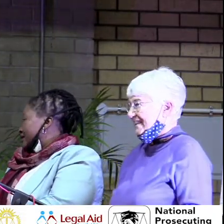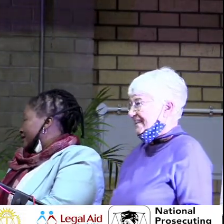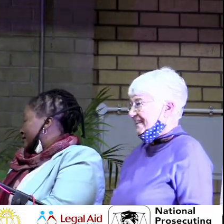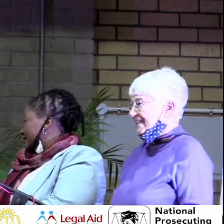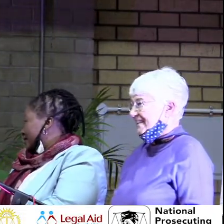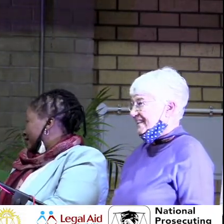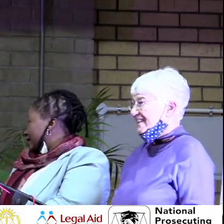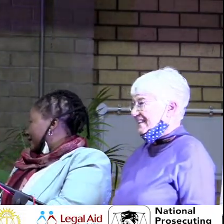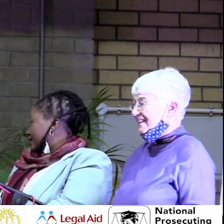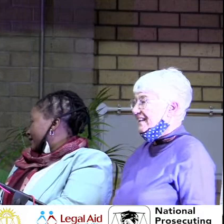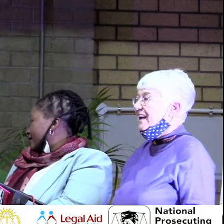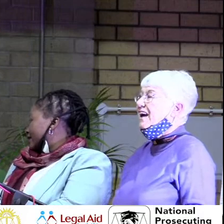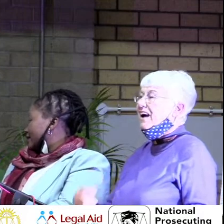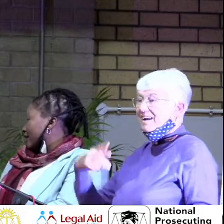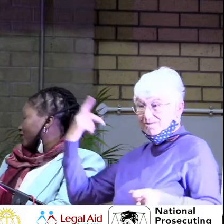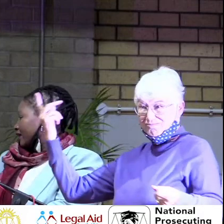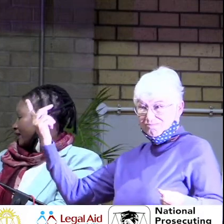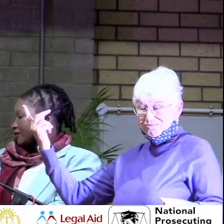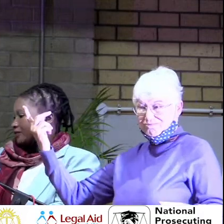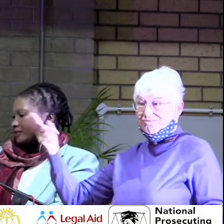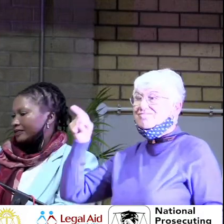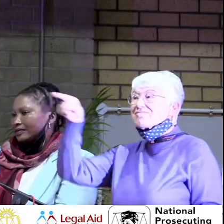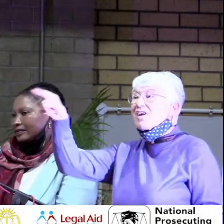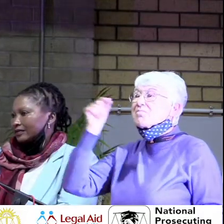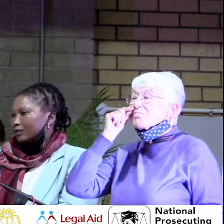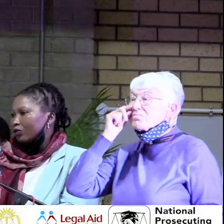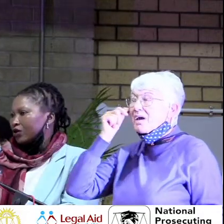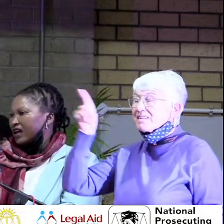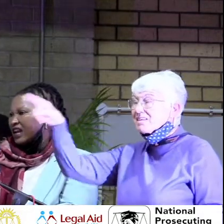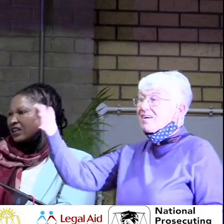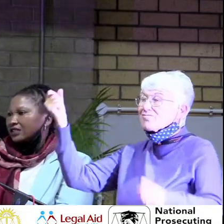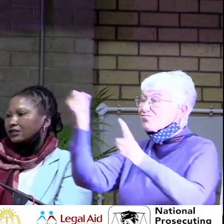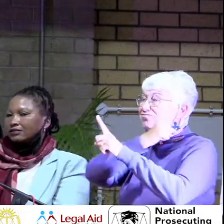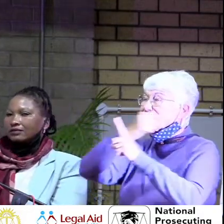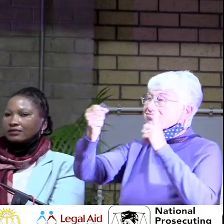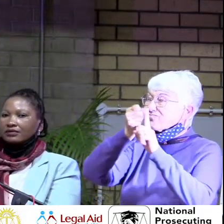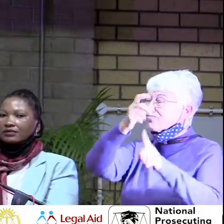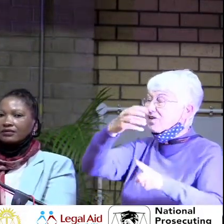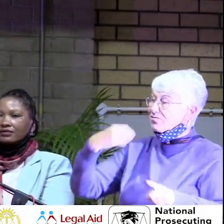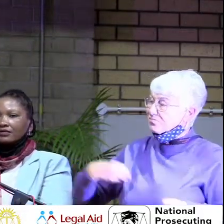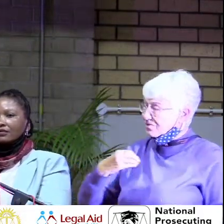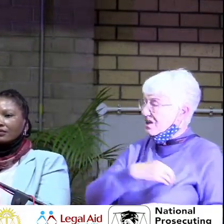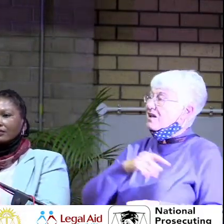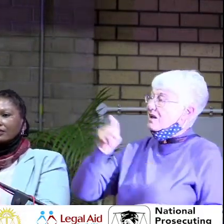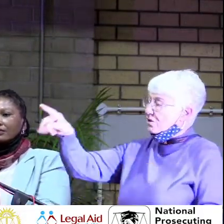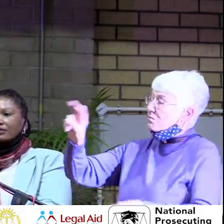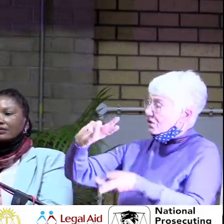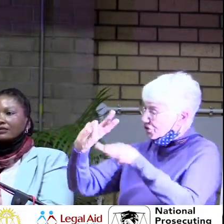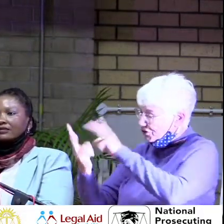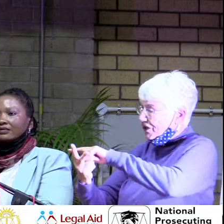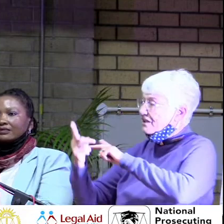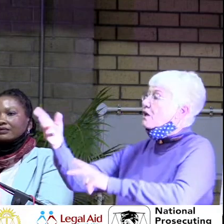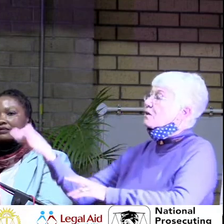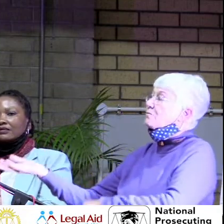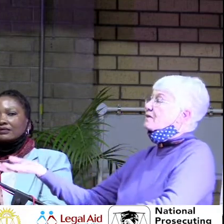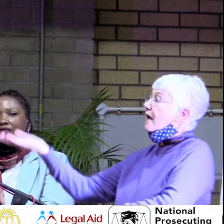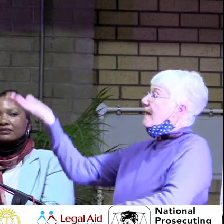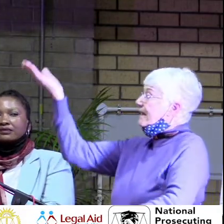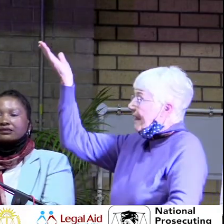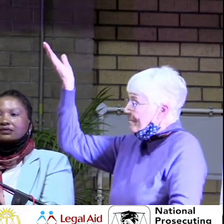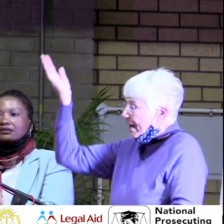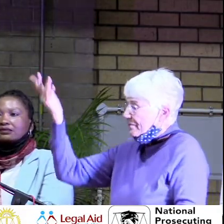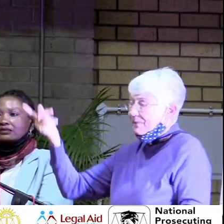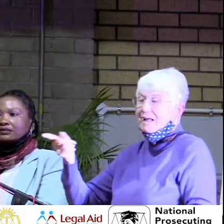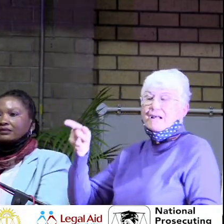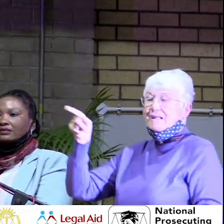You rise above all. I want to say to the woman, I've heard what you've said, woman, when you say that your man works